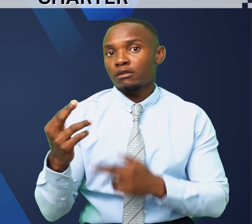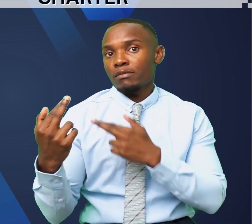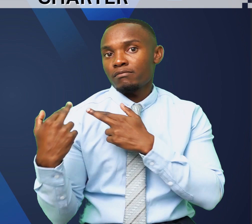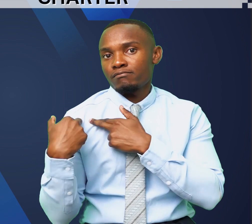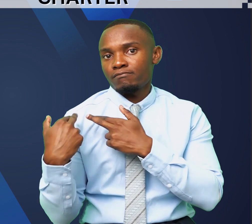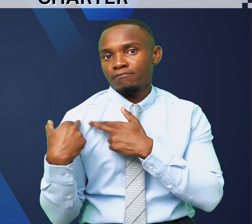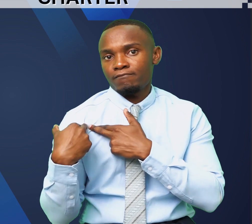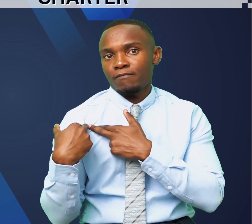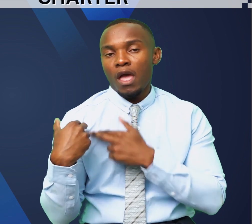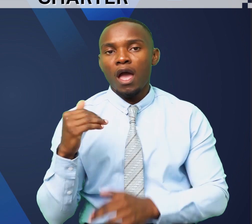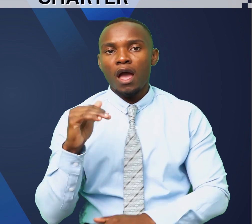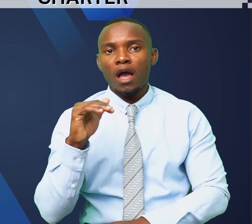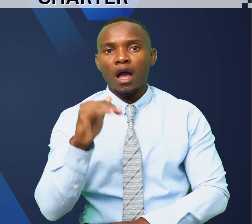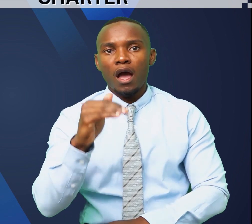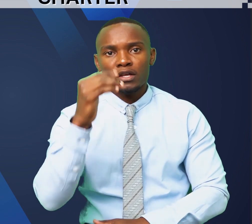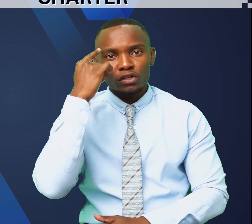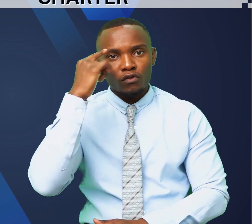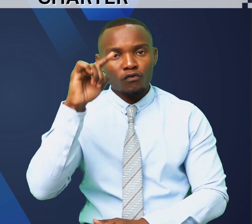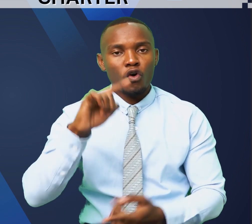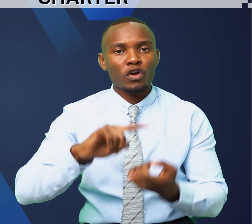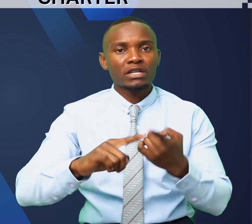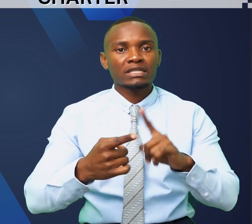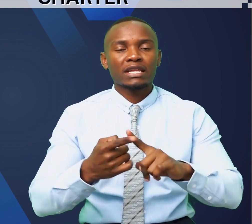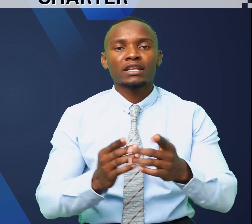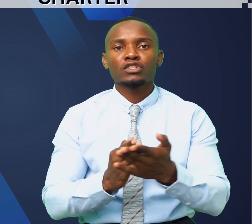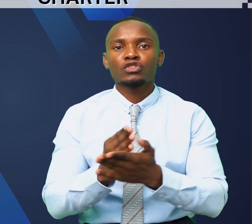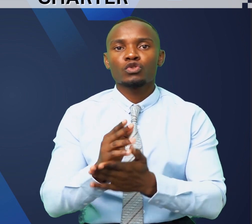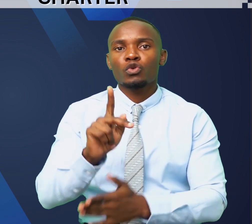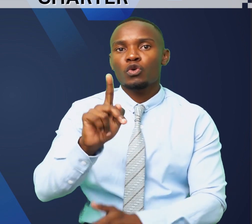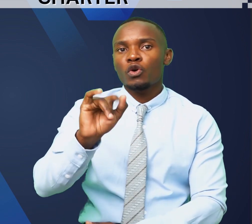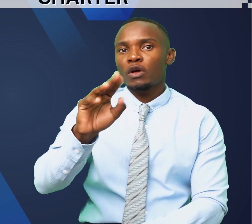obligation, request for standards through